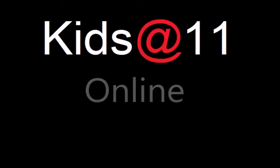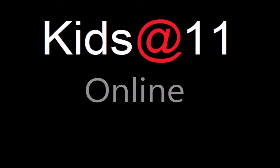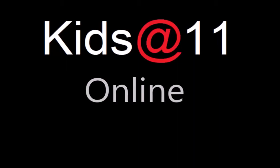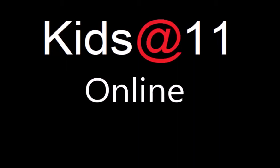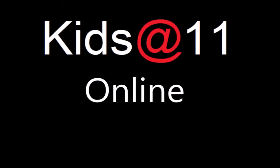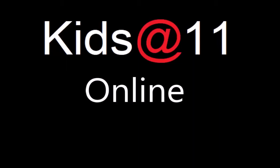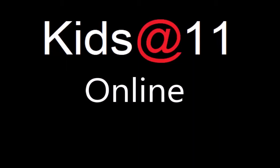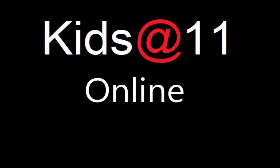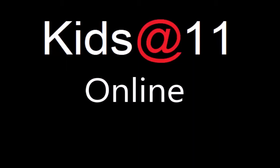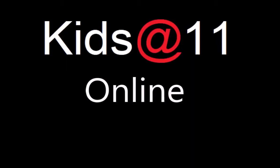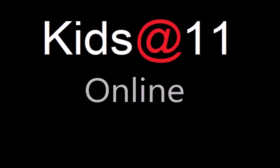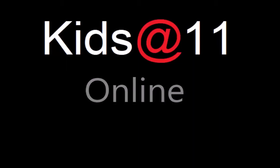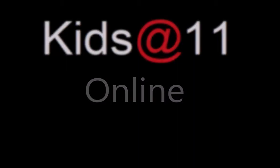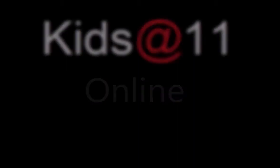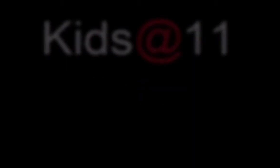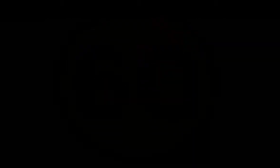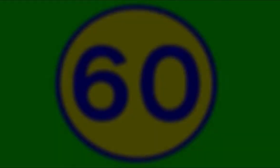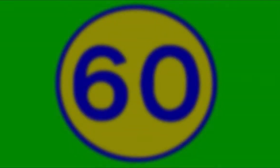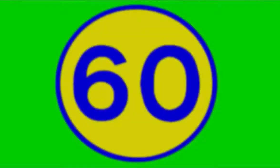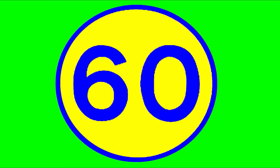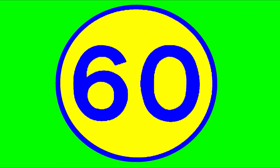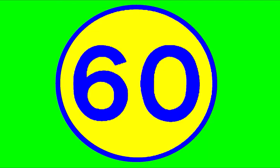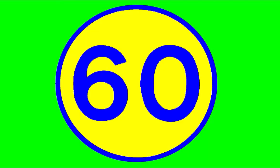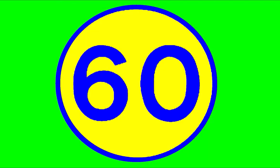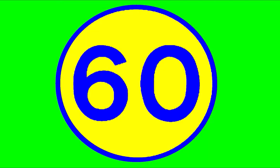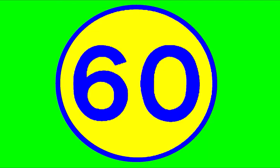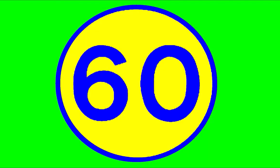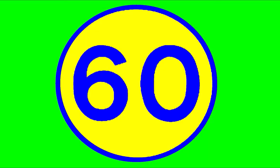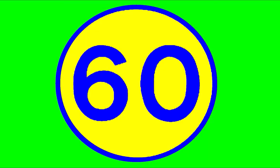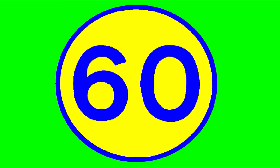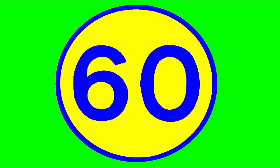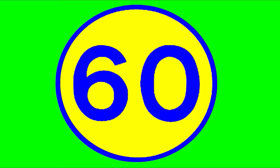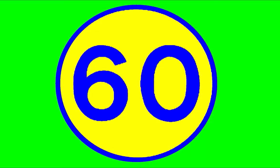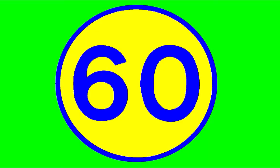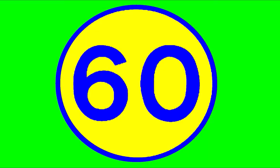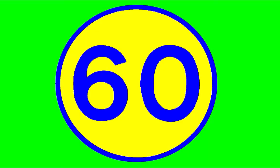Coming up on 1 minute. Mark, T-minus 60 seconds and counting. We are go.